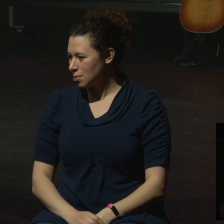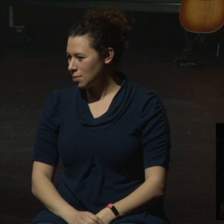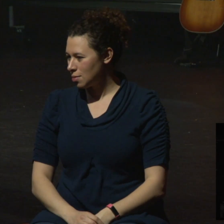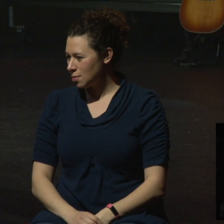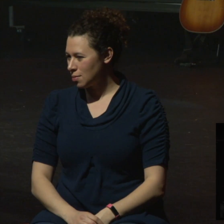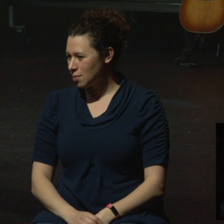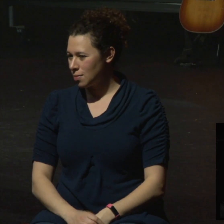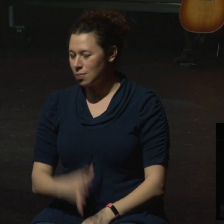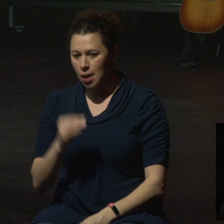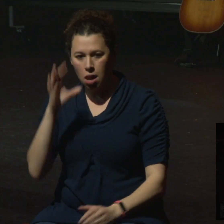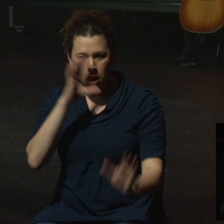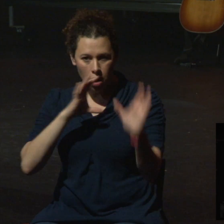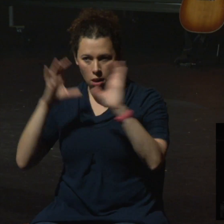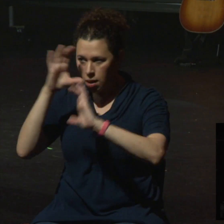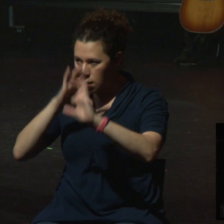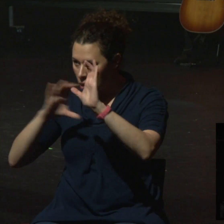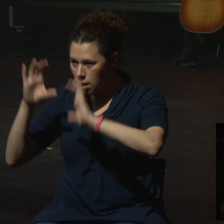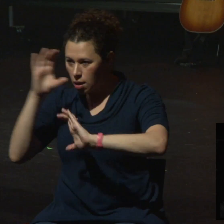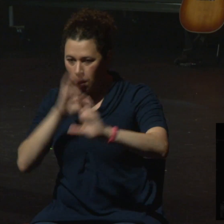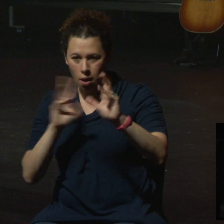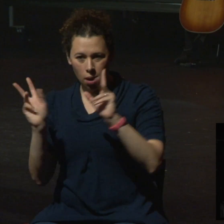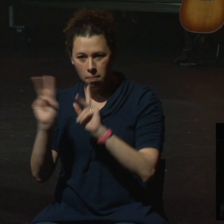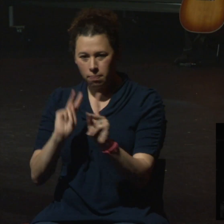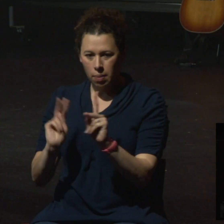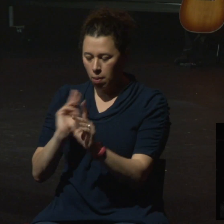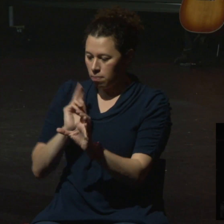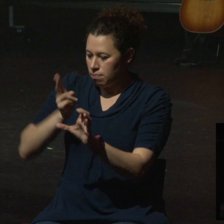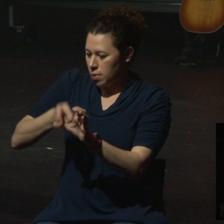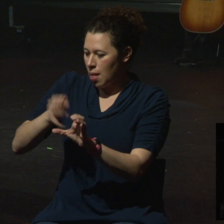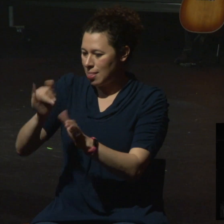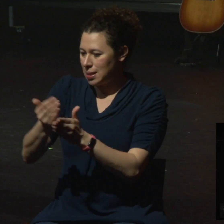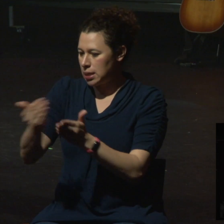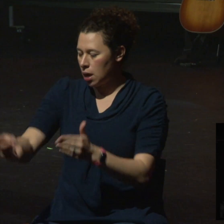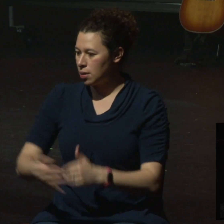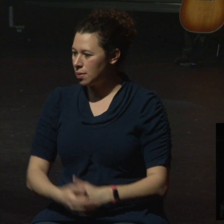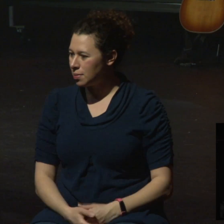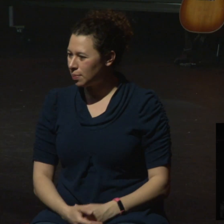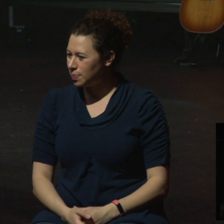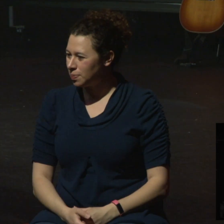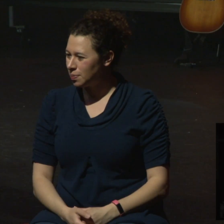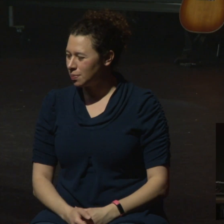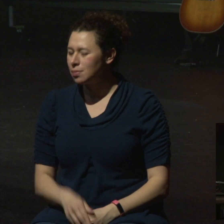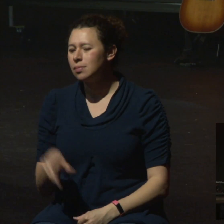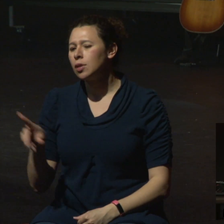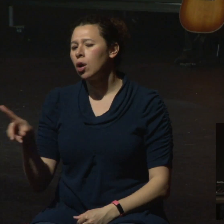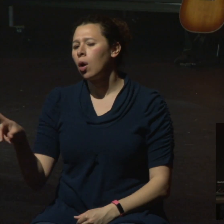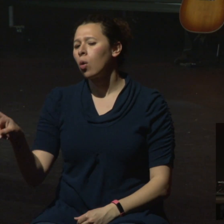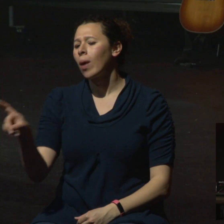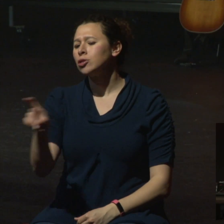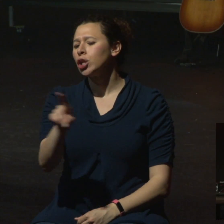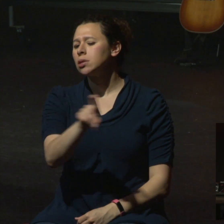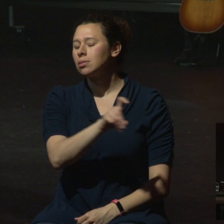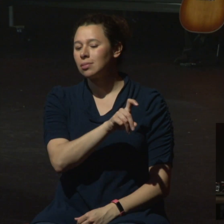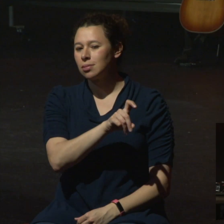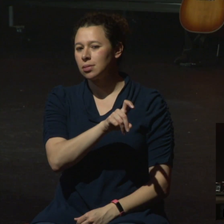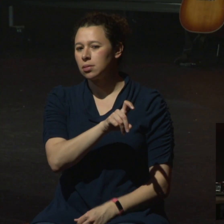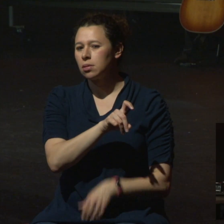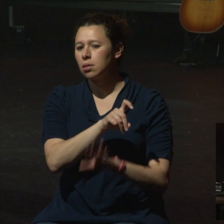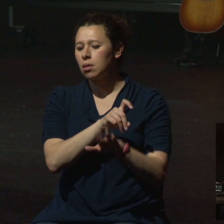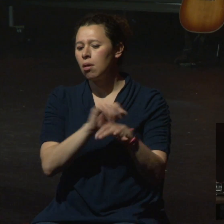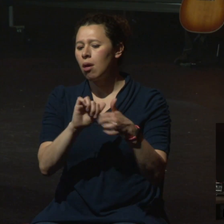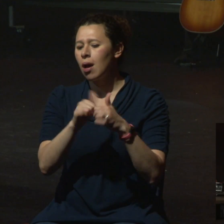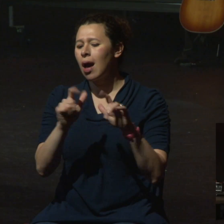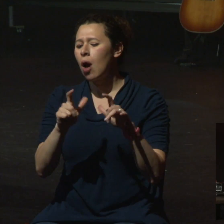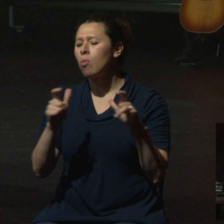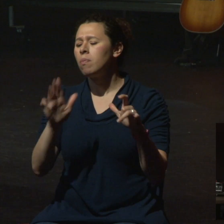And we're on the hunt for people to be a part of this thing. And here's the question that we're asking folks. Man, how big is